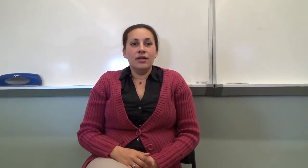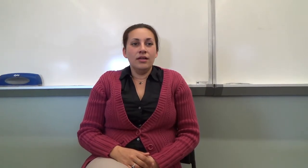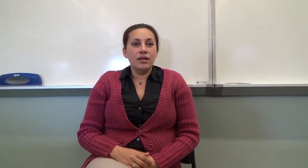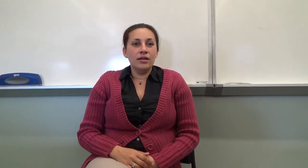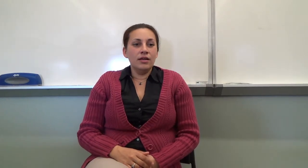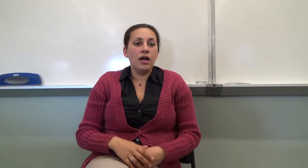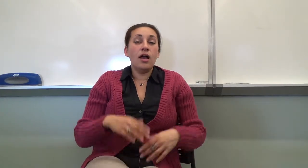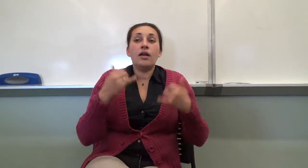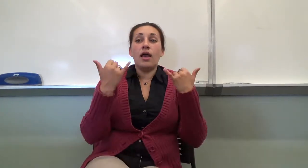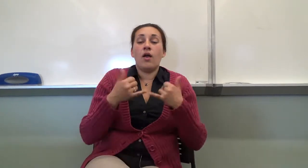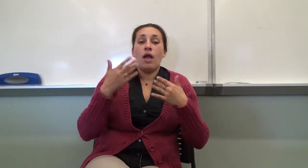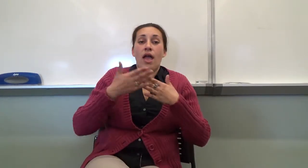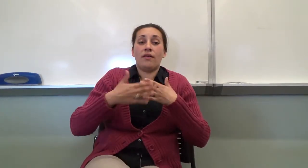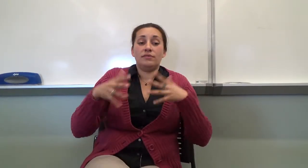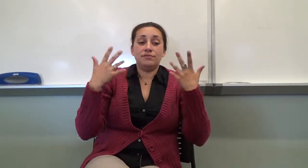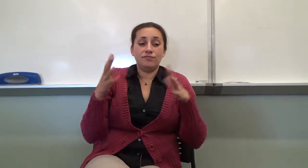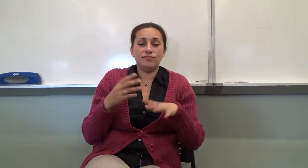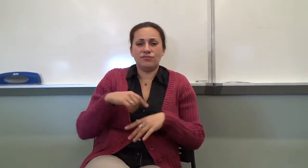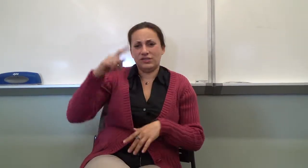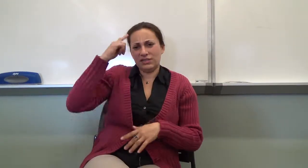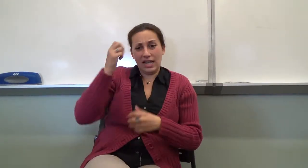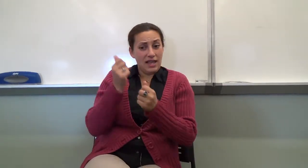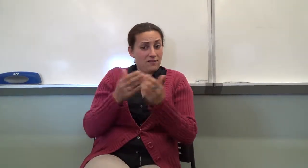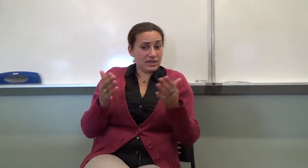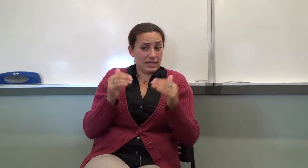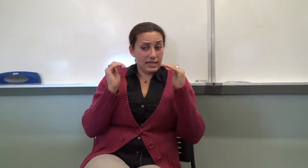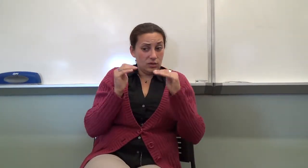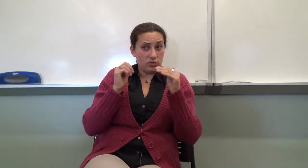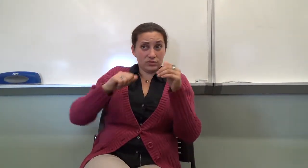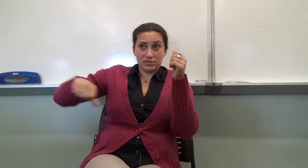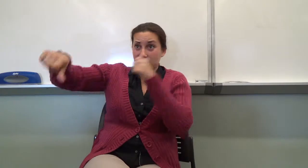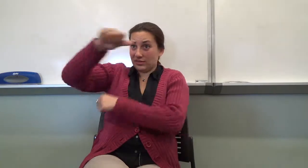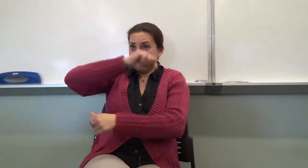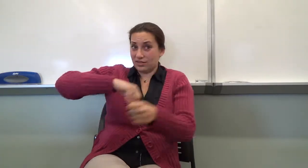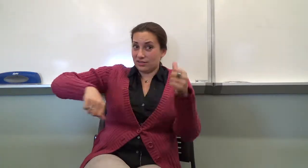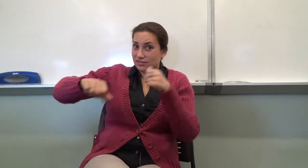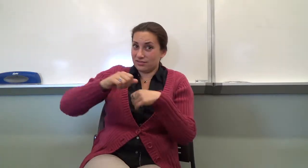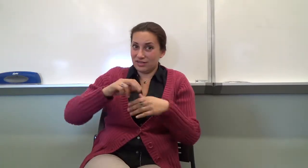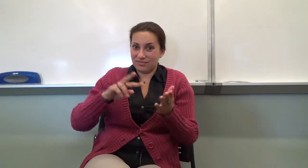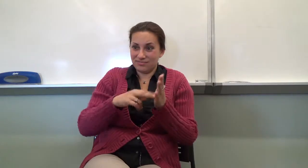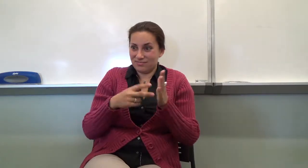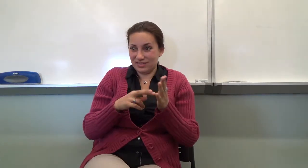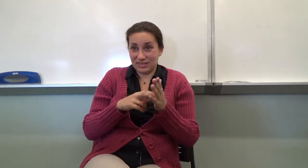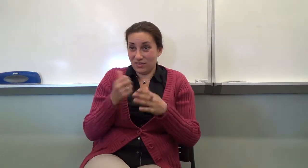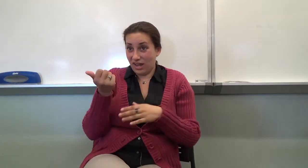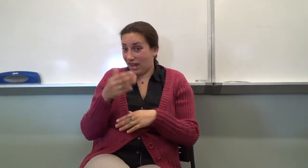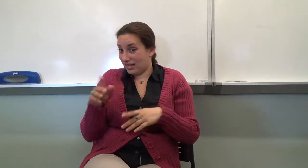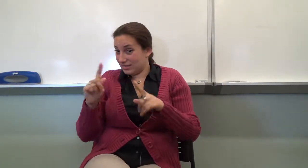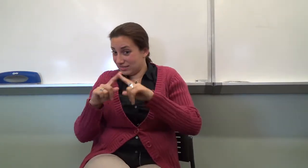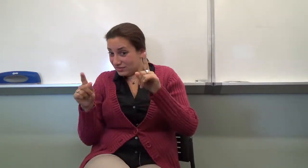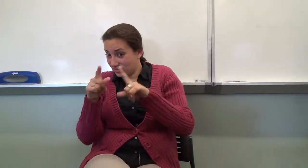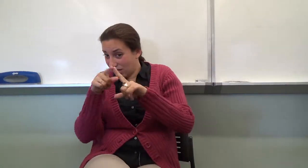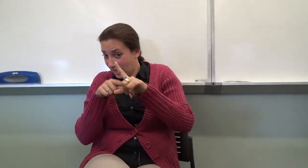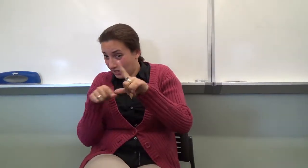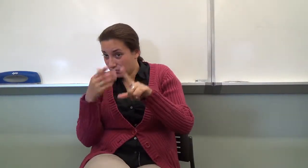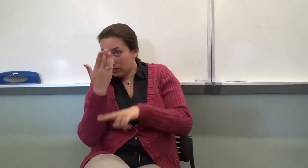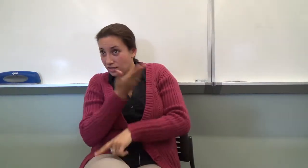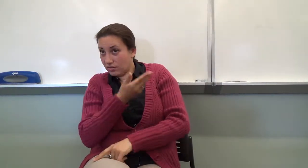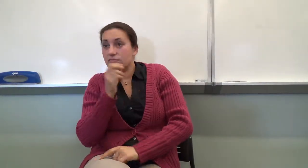Now, after all that, you might say, well, is everything equal to everything? I mean, are there any different angles there? Yeah, there are 2